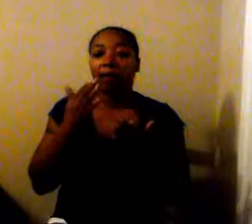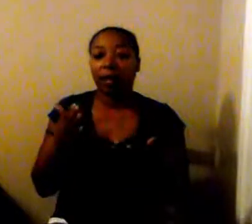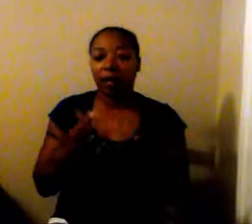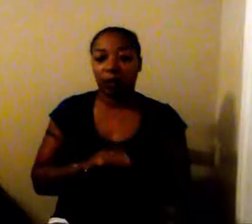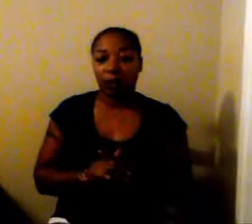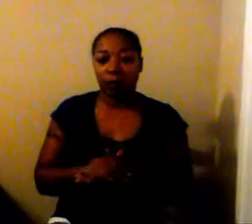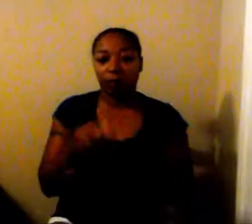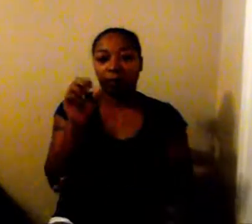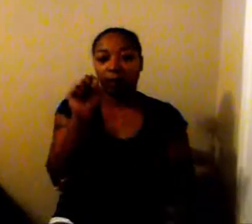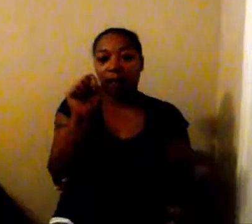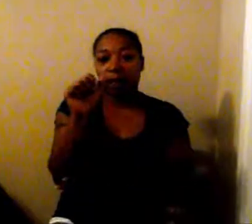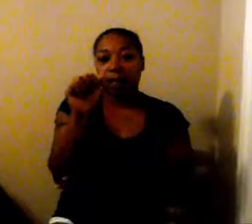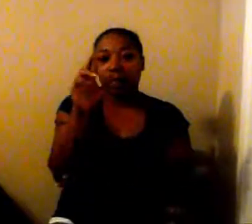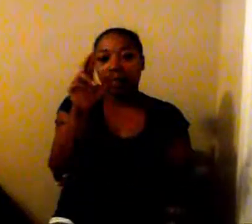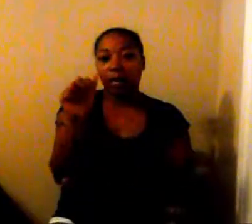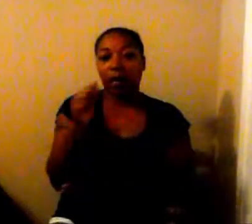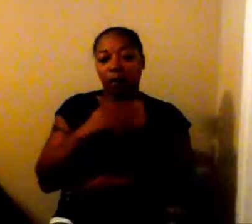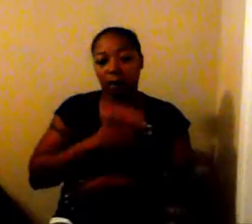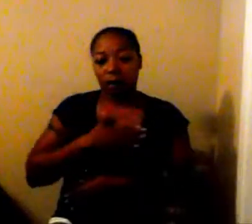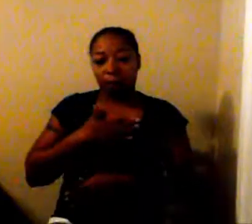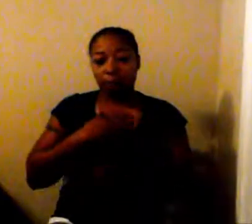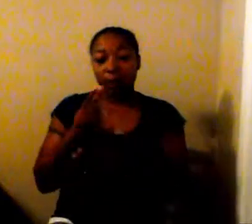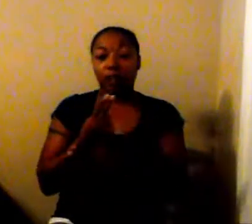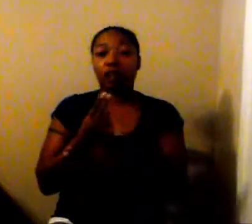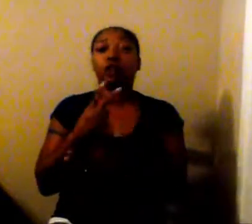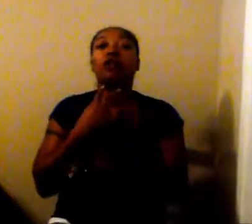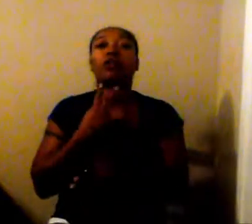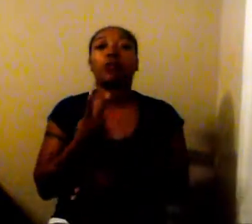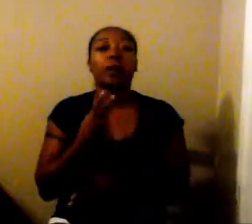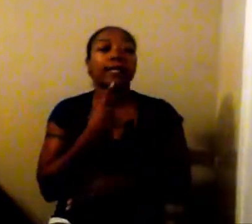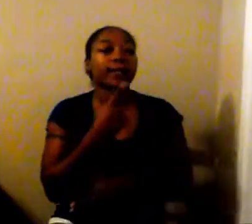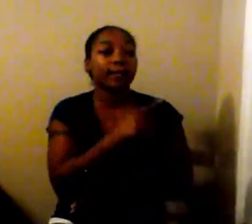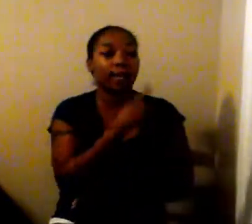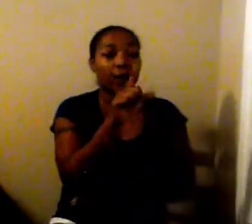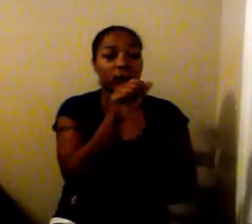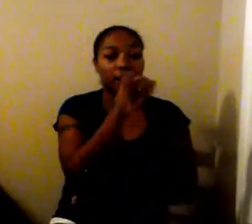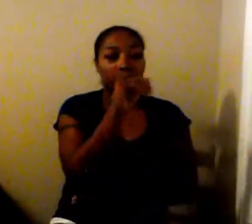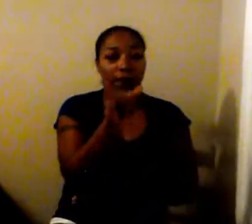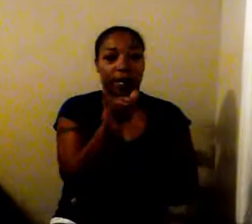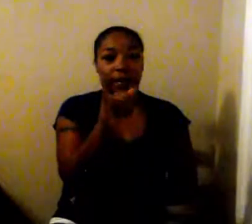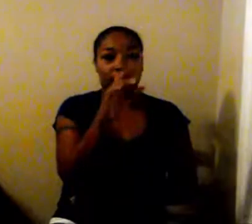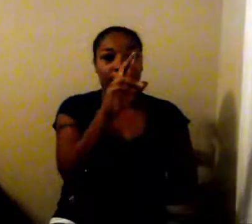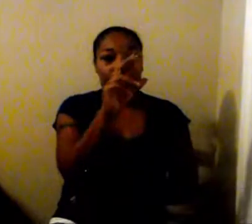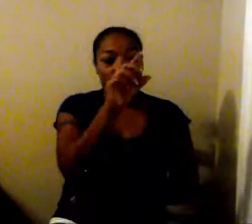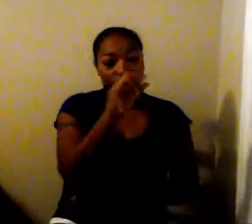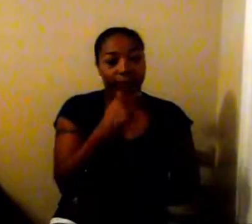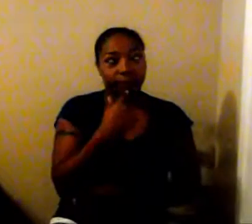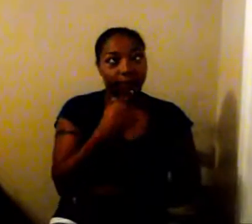Thank you. Sarah, please use your voice and tell Larry